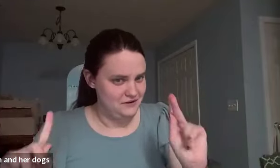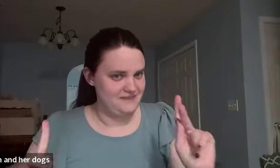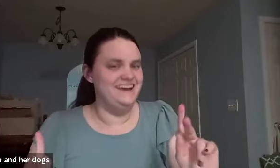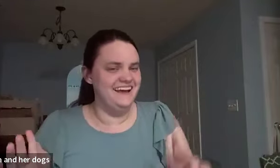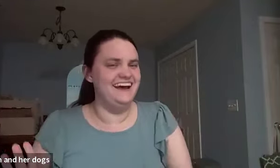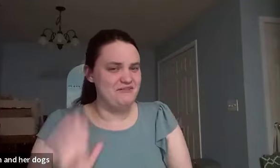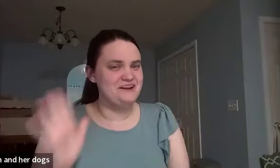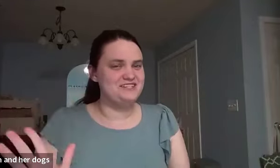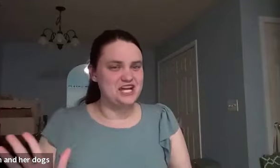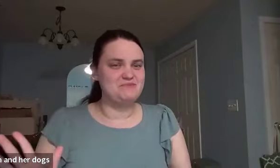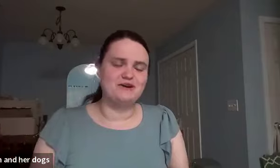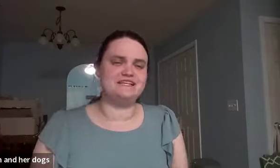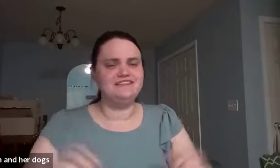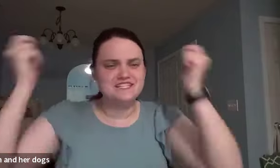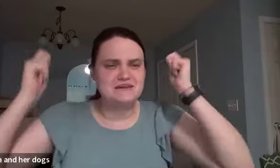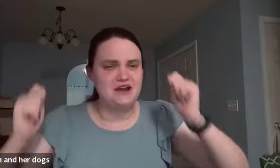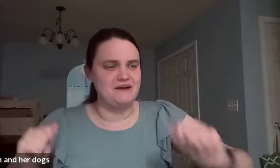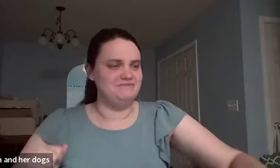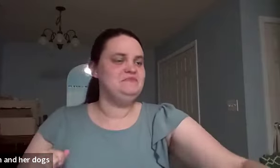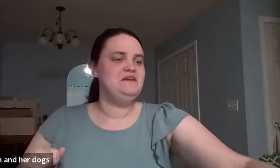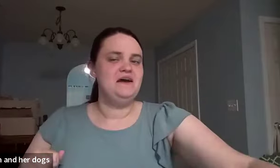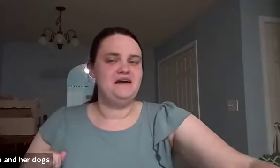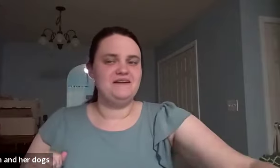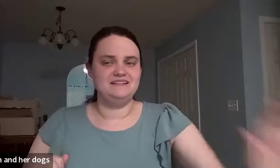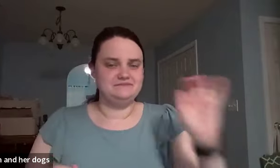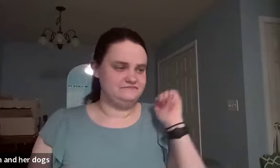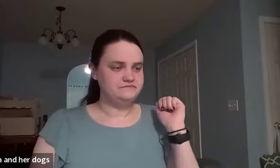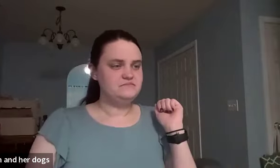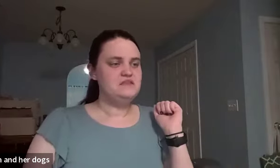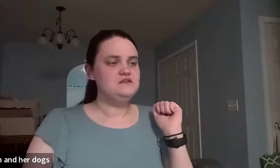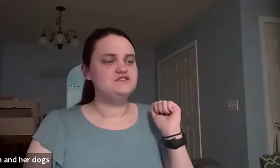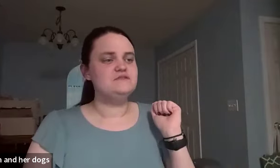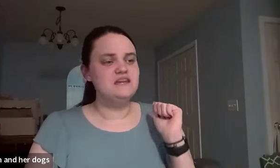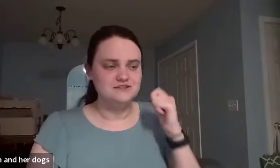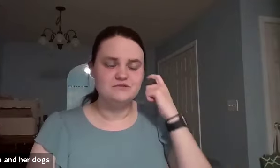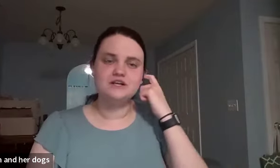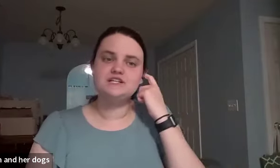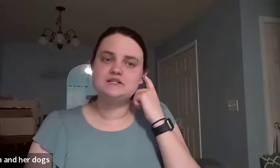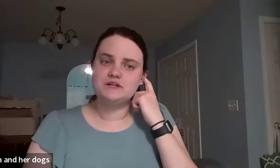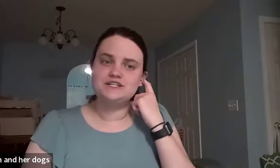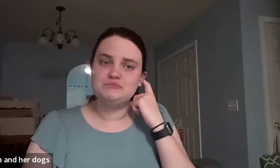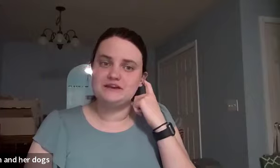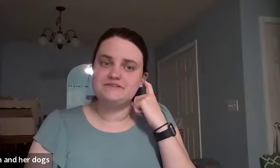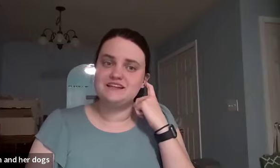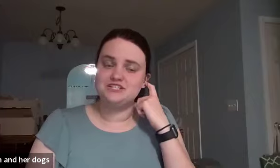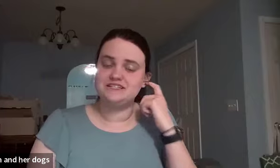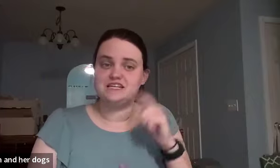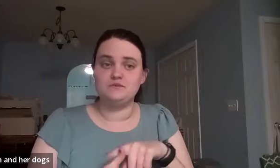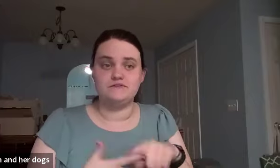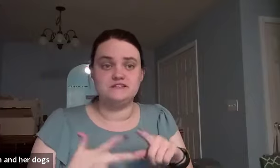Okay. I wanted to check before I was like, let's keep going. All right. So the next thing we're going to do is we're going to do breakfast, lunch, the signs for breakfast,